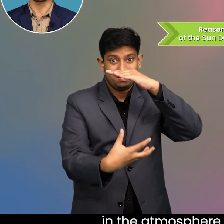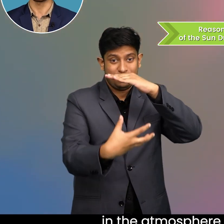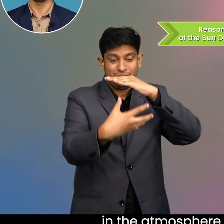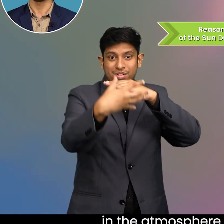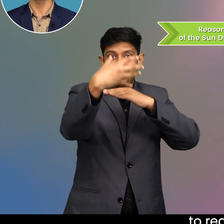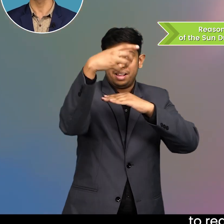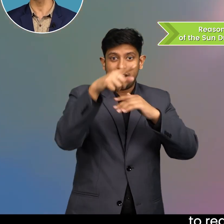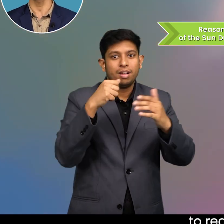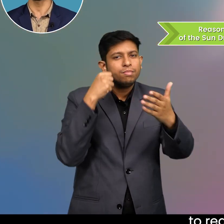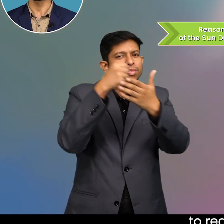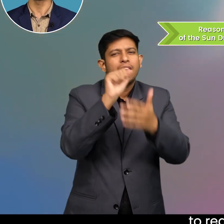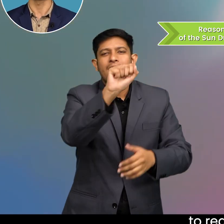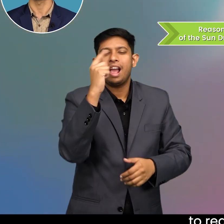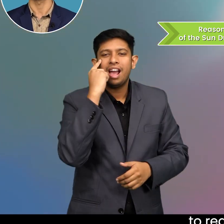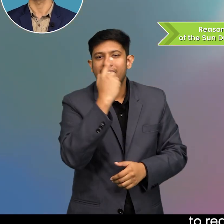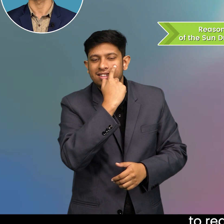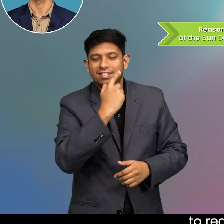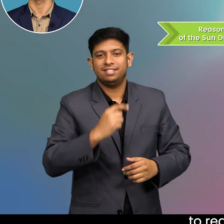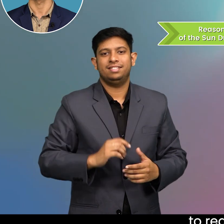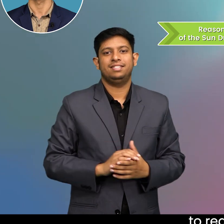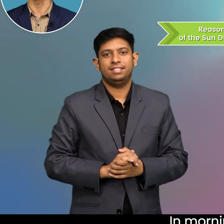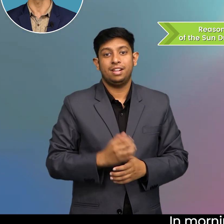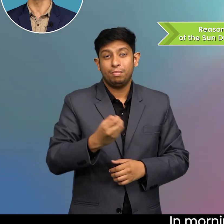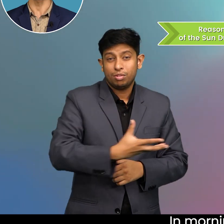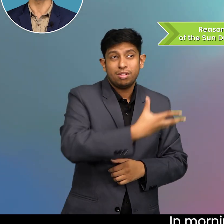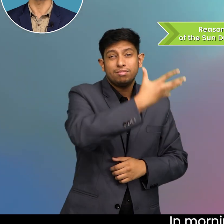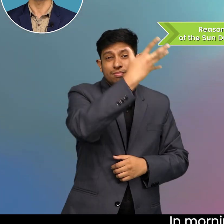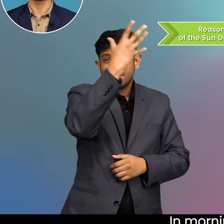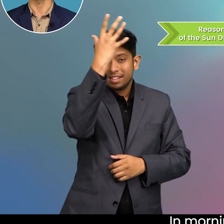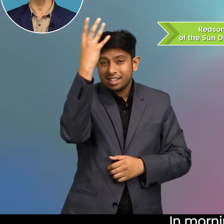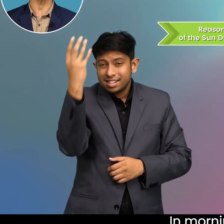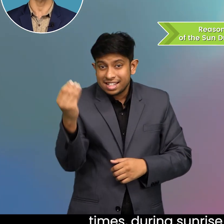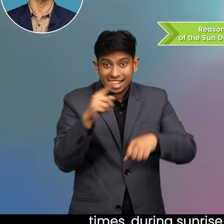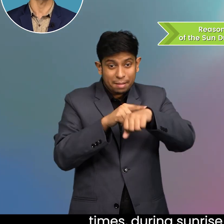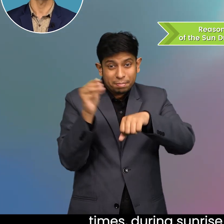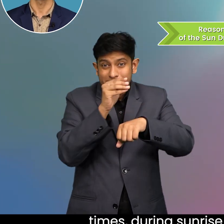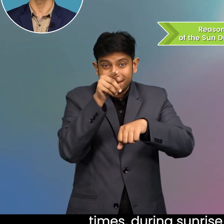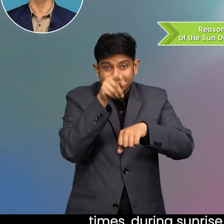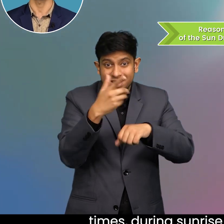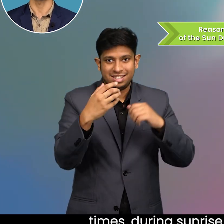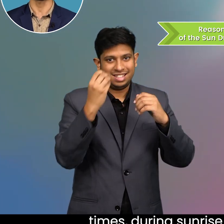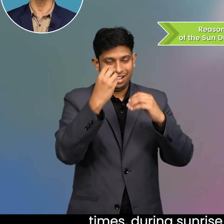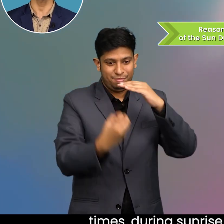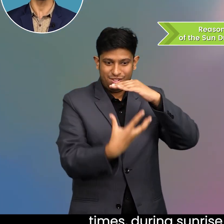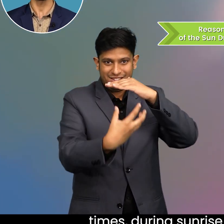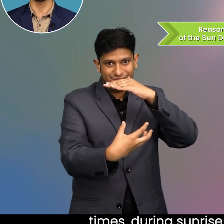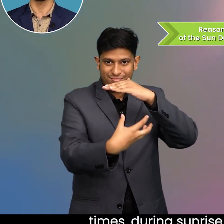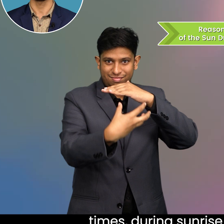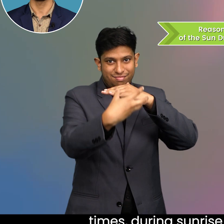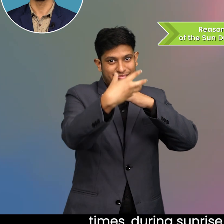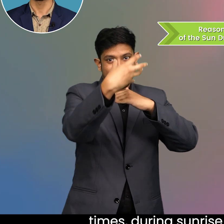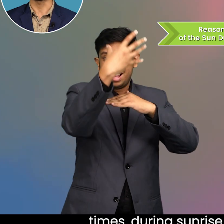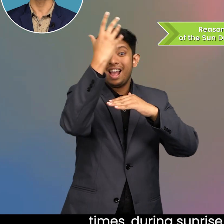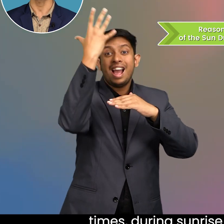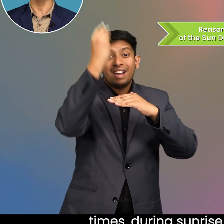sunset to reach your eye. In morning and evening times during sunrise and sunset,